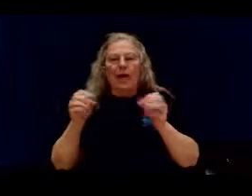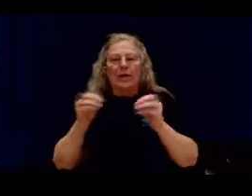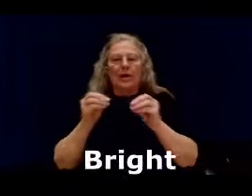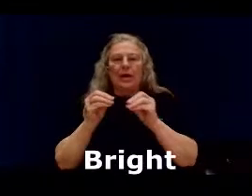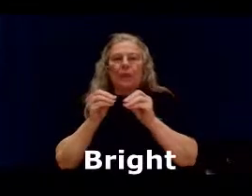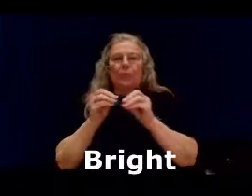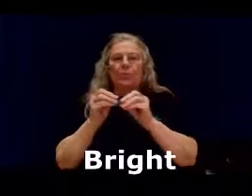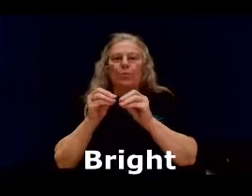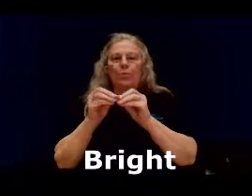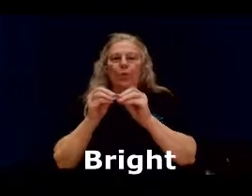Bright.